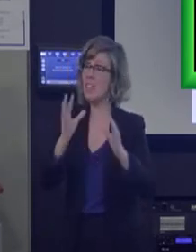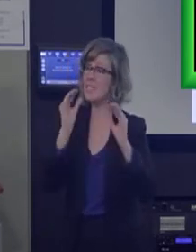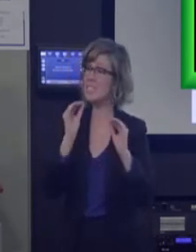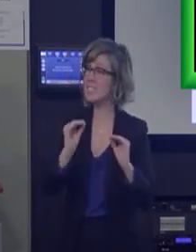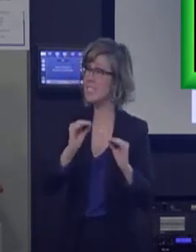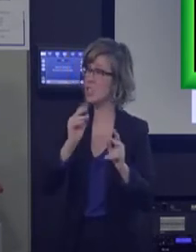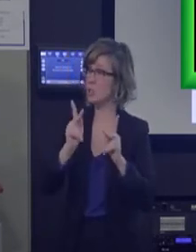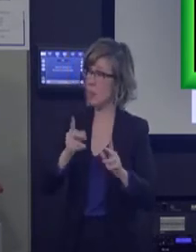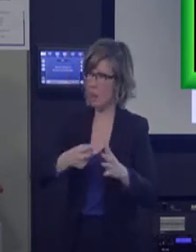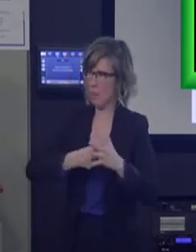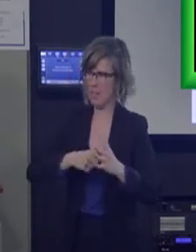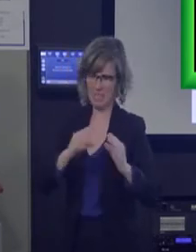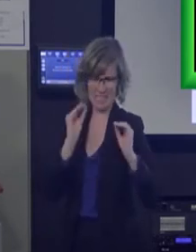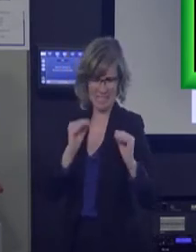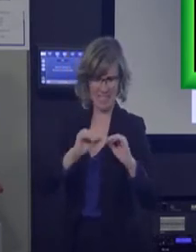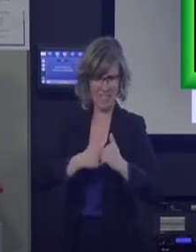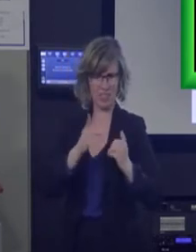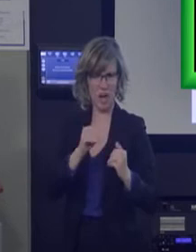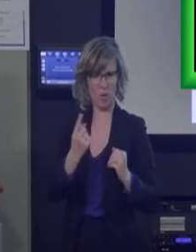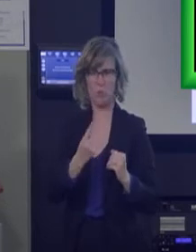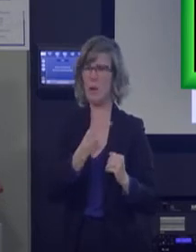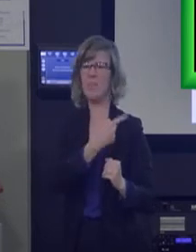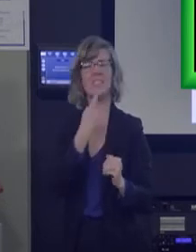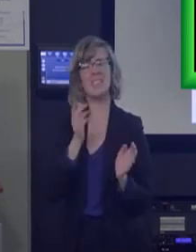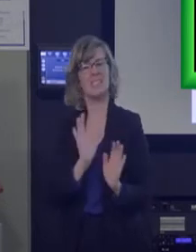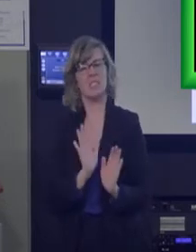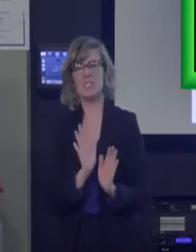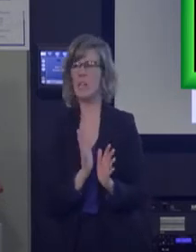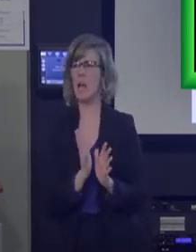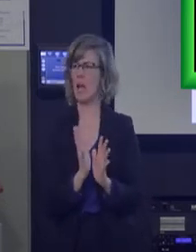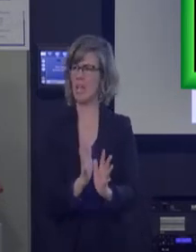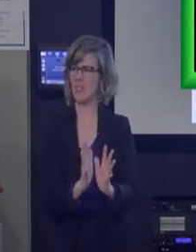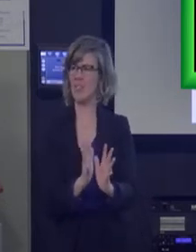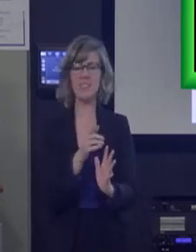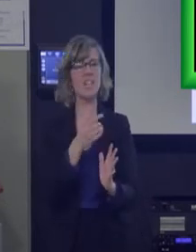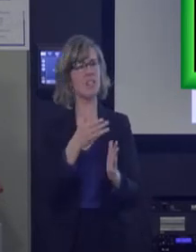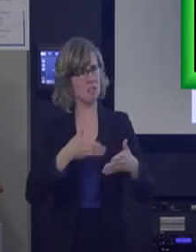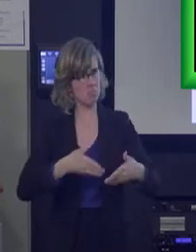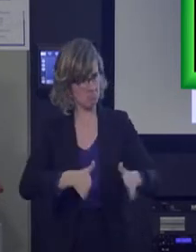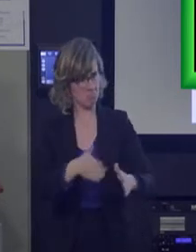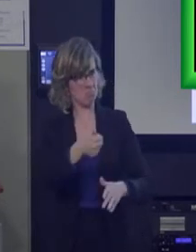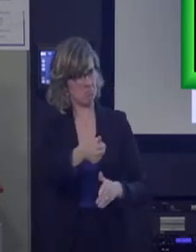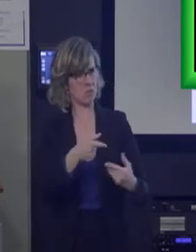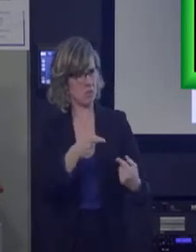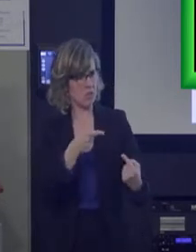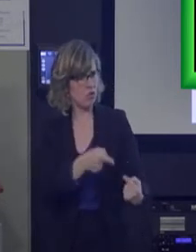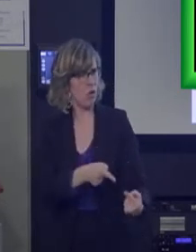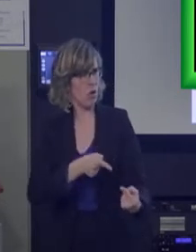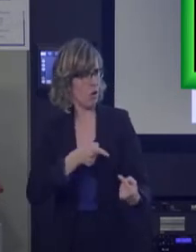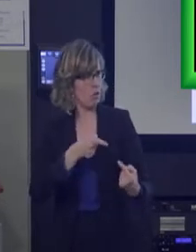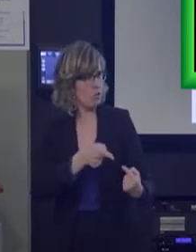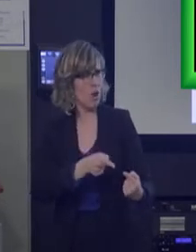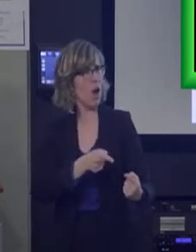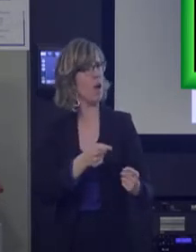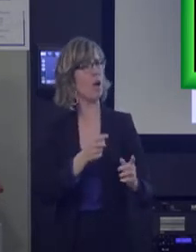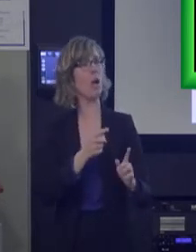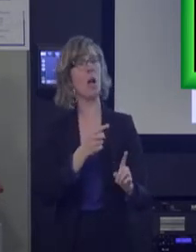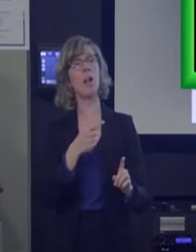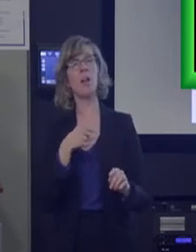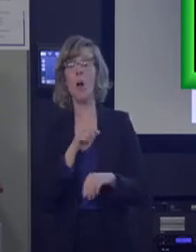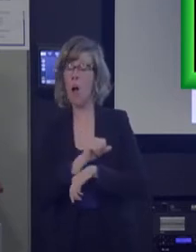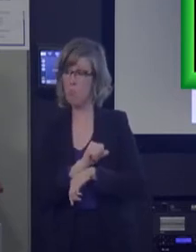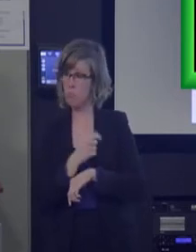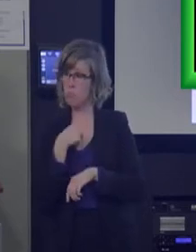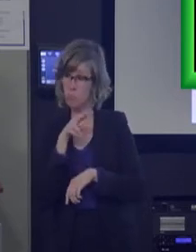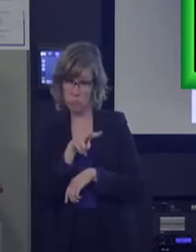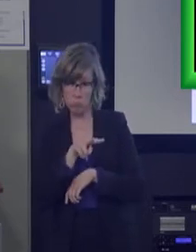right away how to do something, you let them struggle for a while. And after they've struggled for a while, then you come in with a